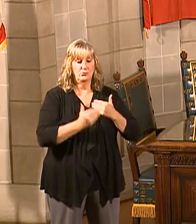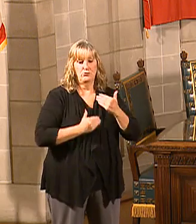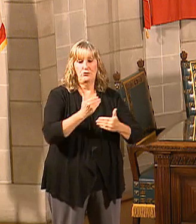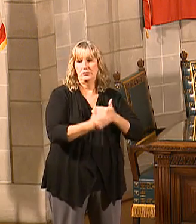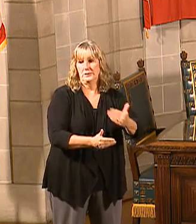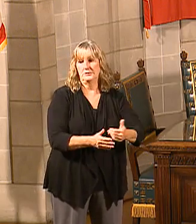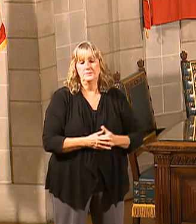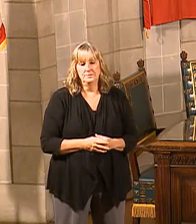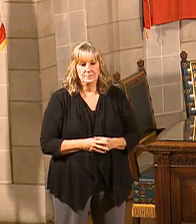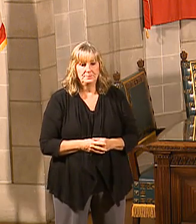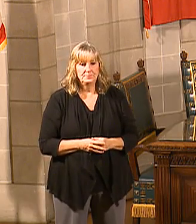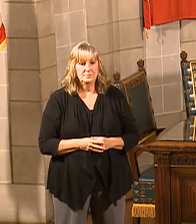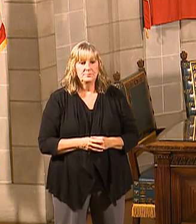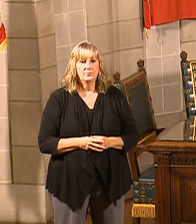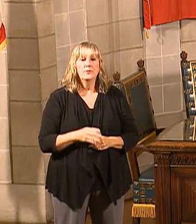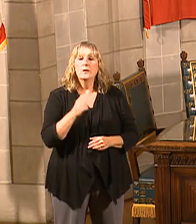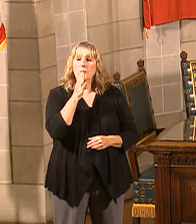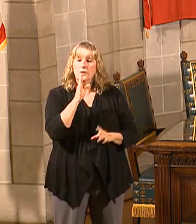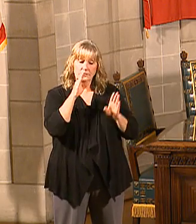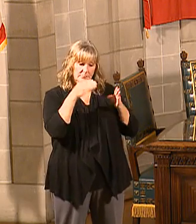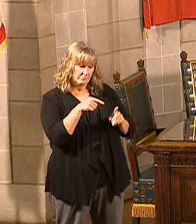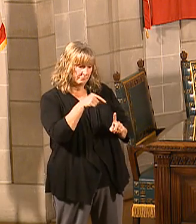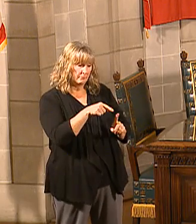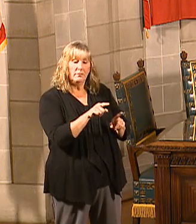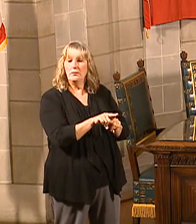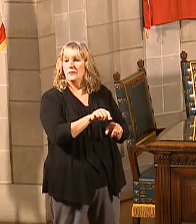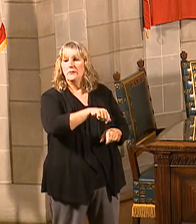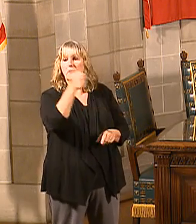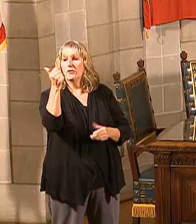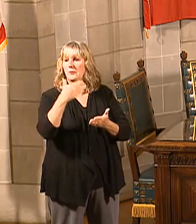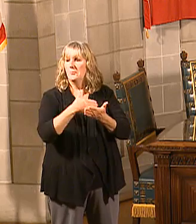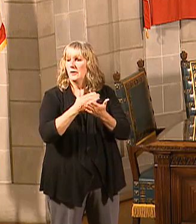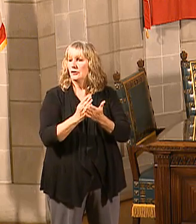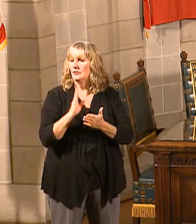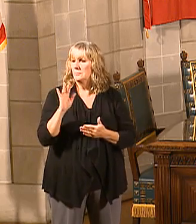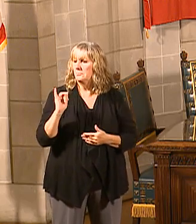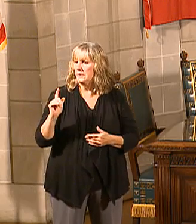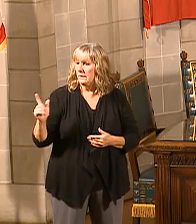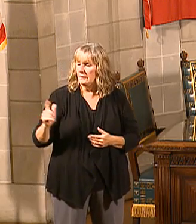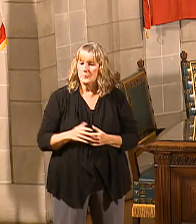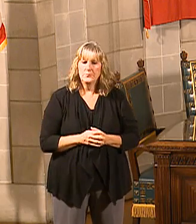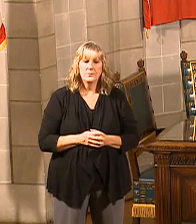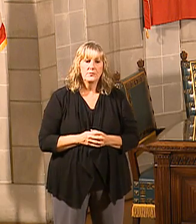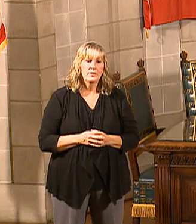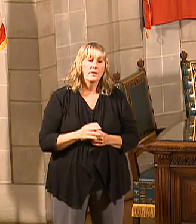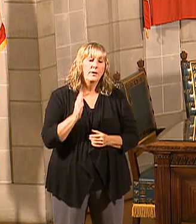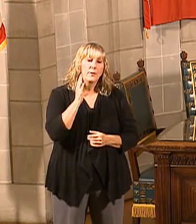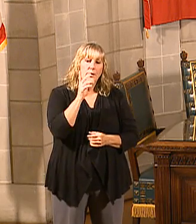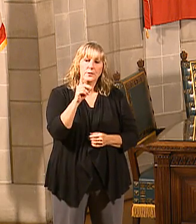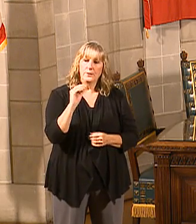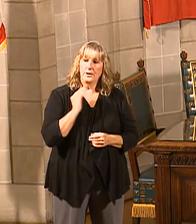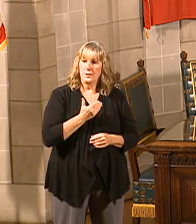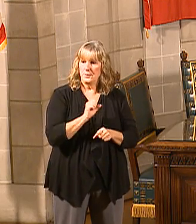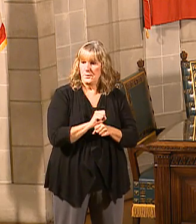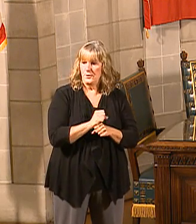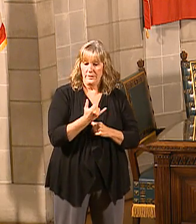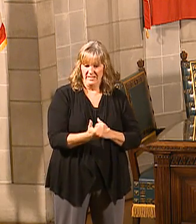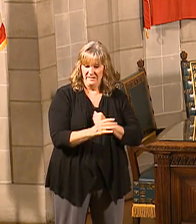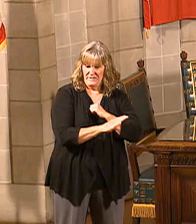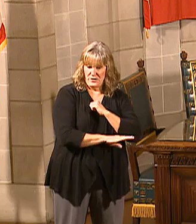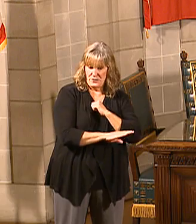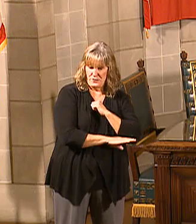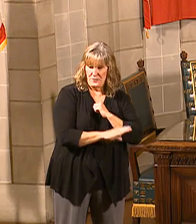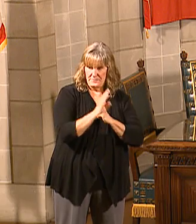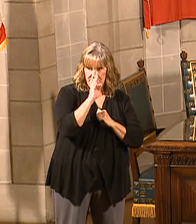be. So we're going to treat this like any other budget bill, that we're going to do our work this fall to come up with a